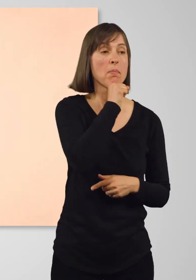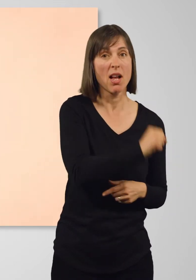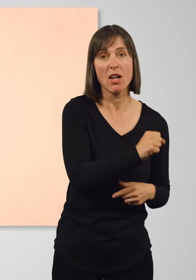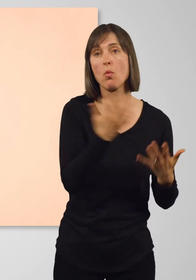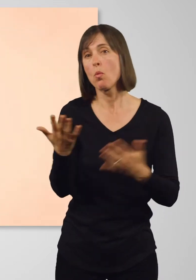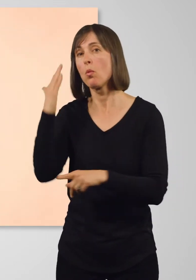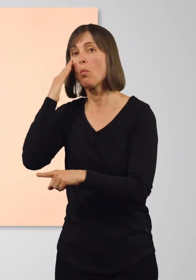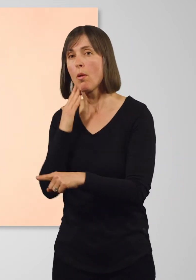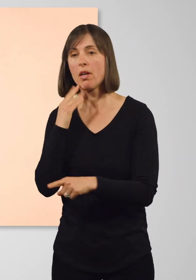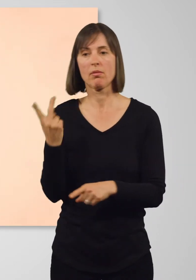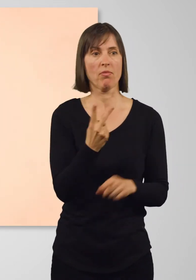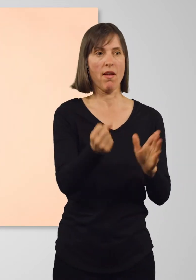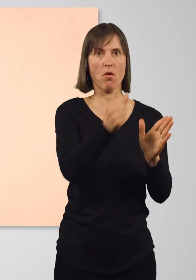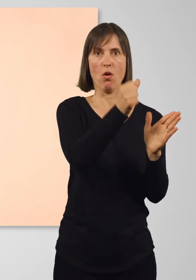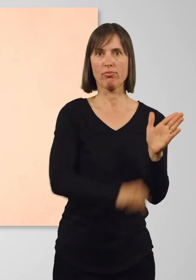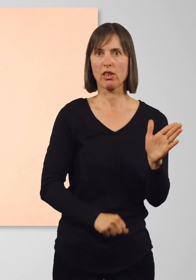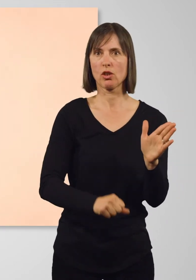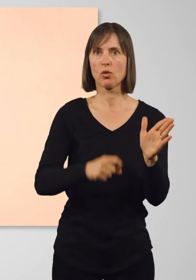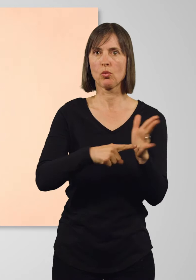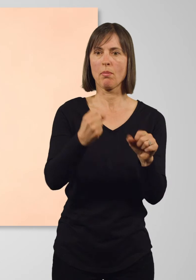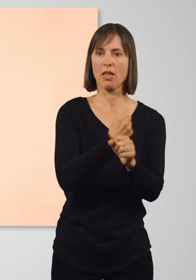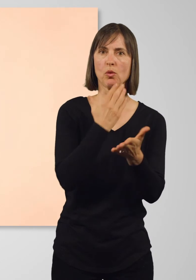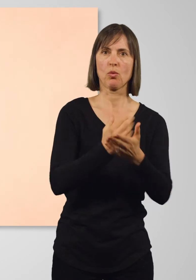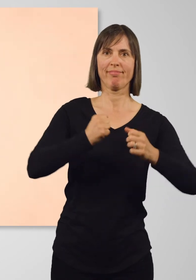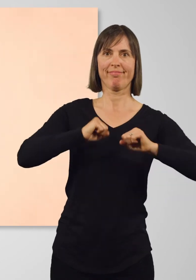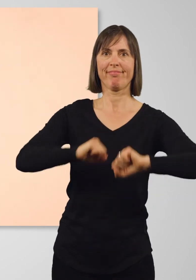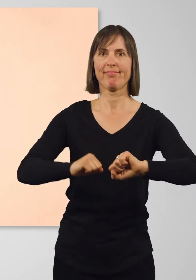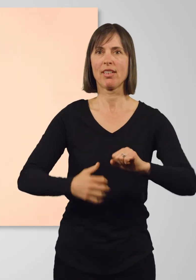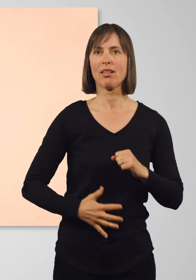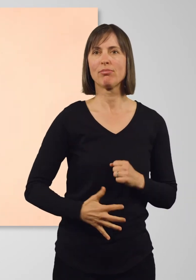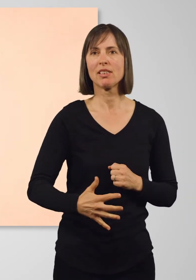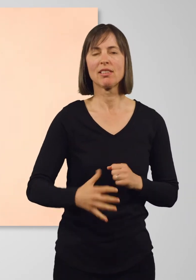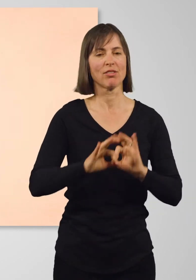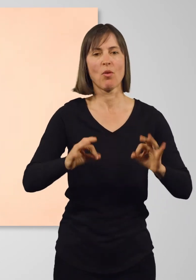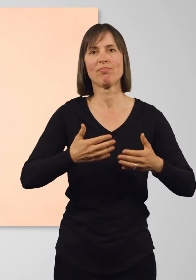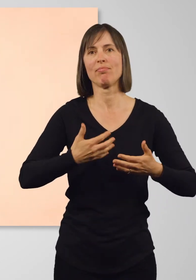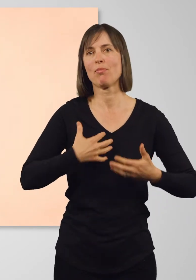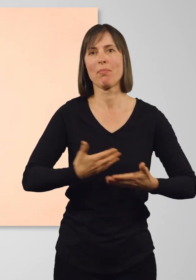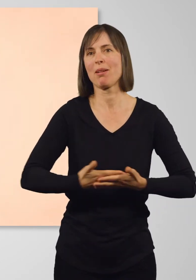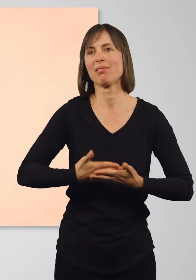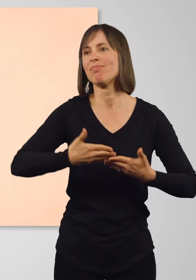Permanent contraception is when a man or woman has surgery to make sure that they won't have children in the future.